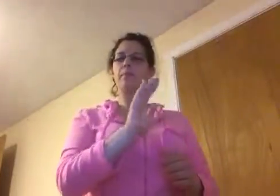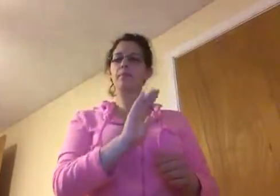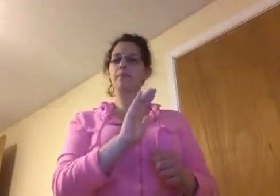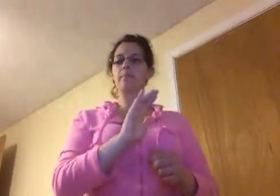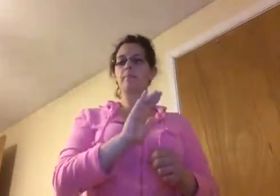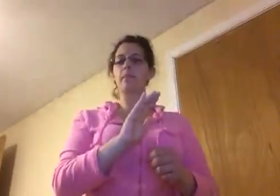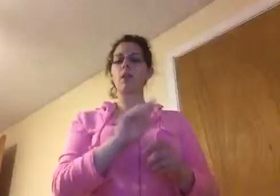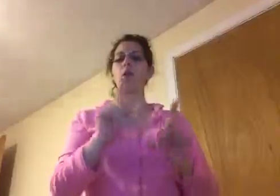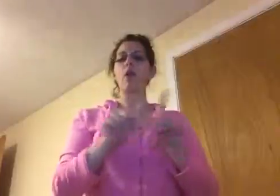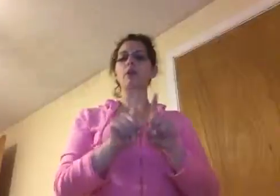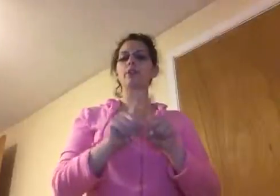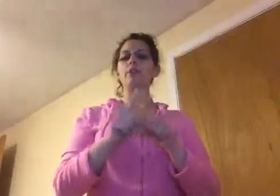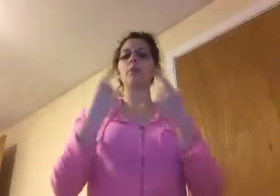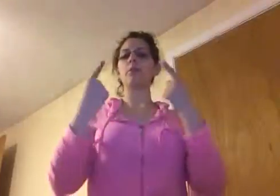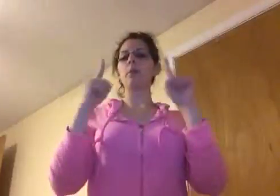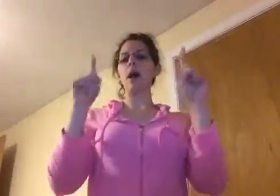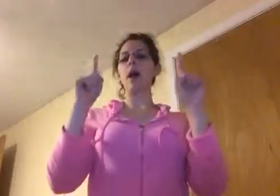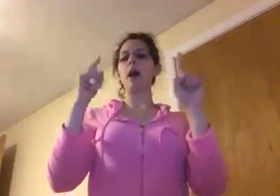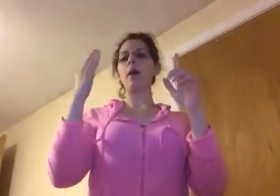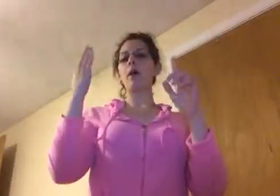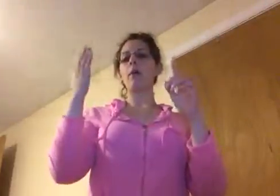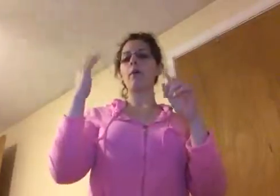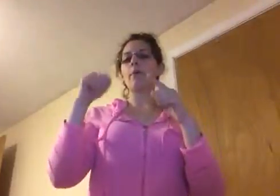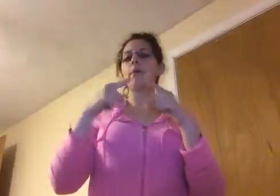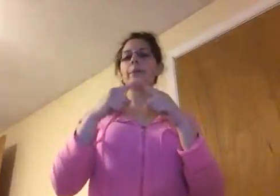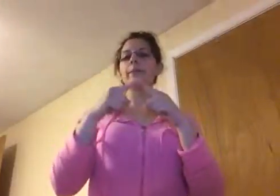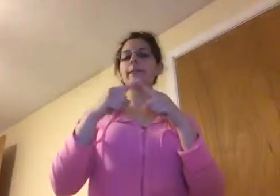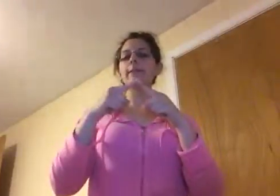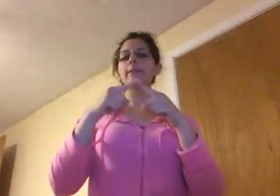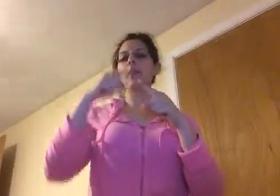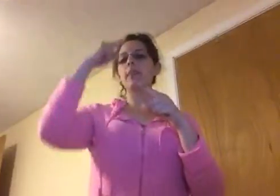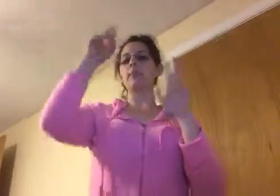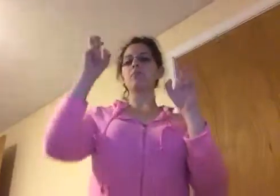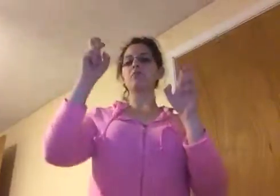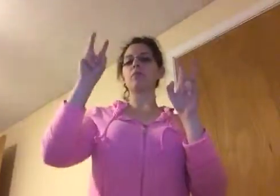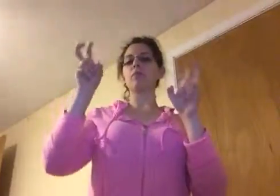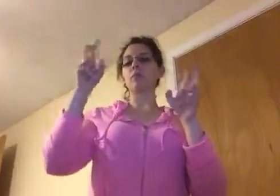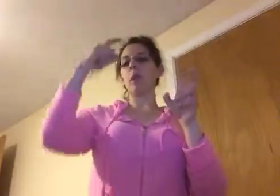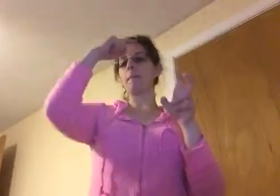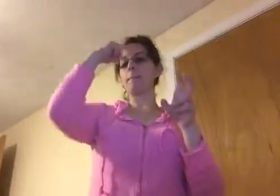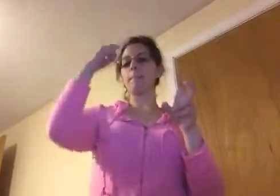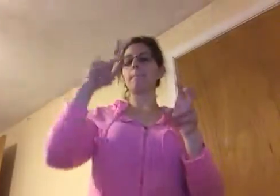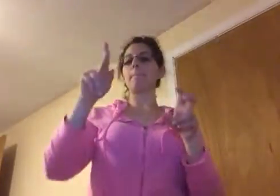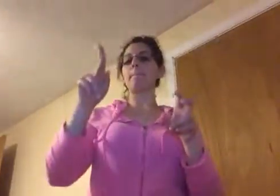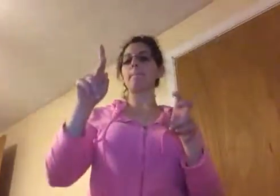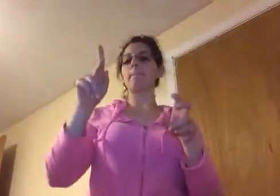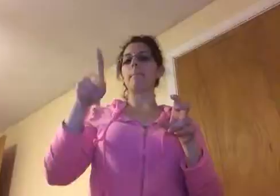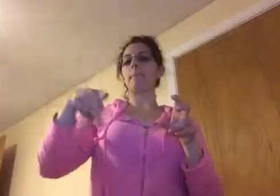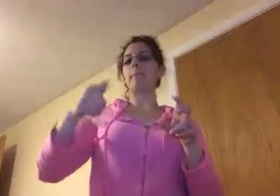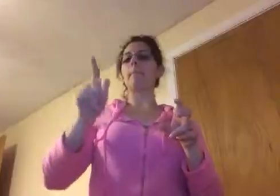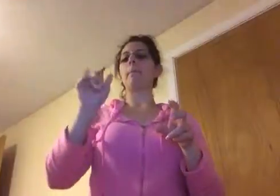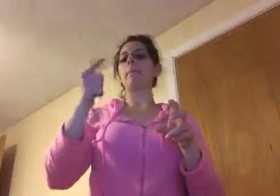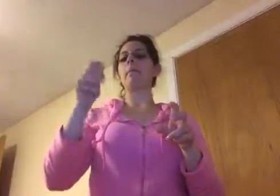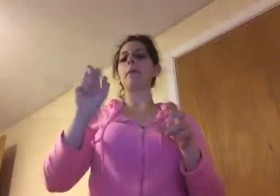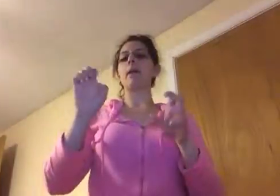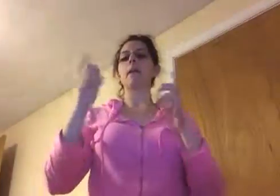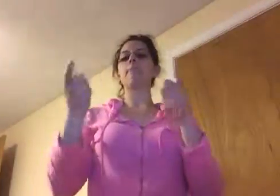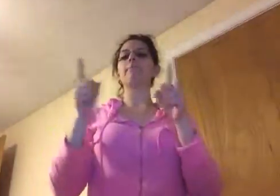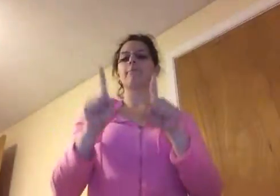use, and they needed a stable source of income. And they started shepherding. They started raising sheep. But as the